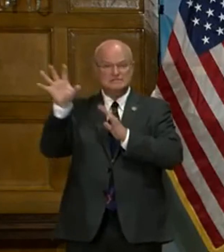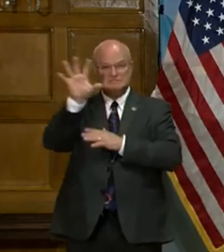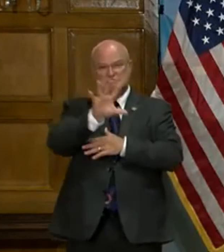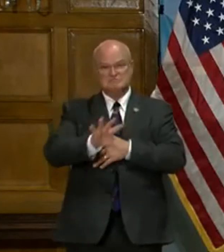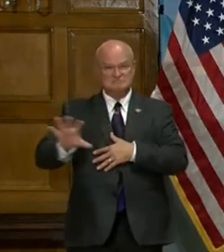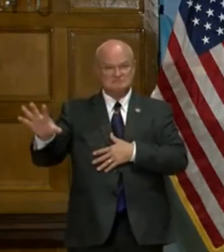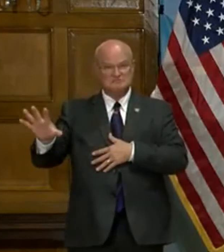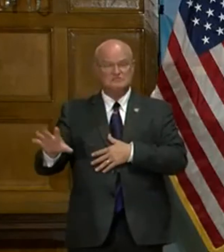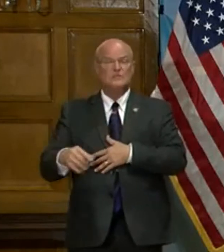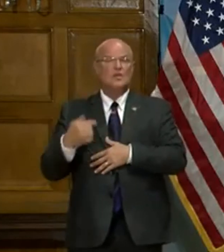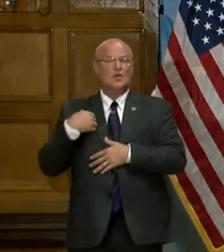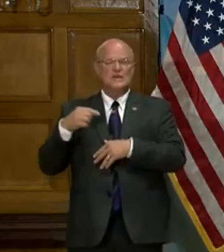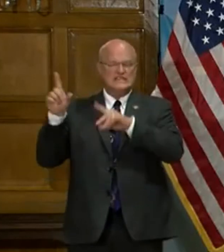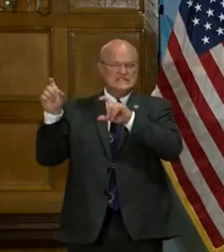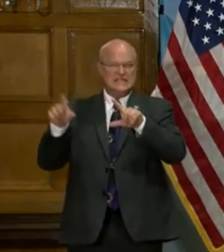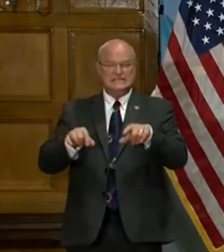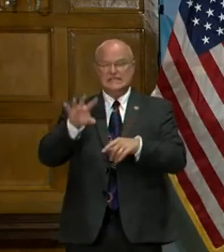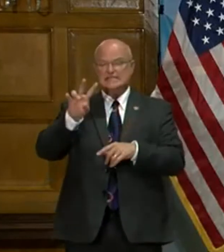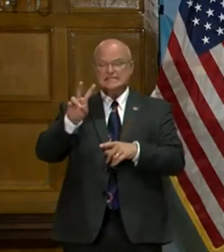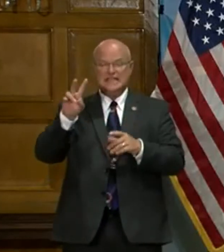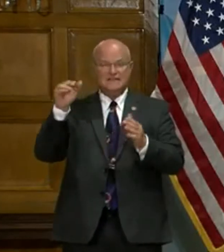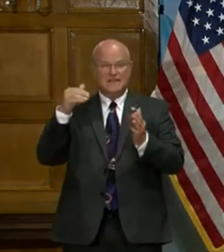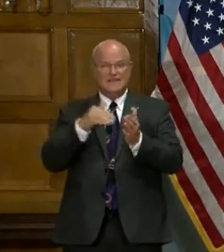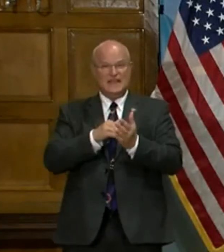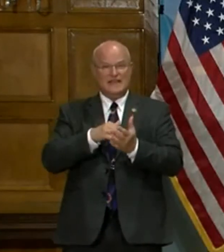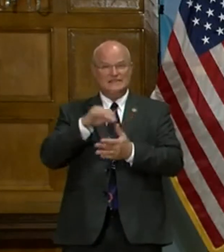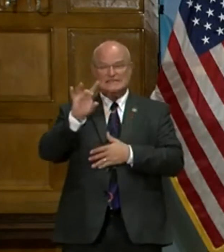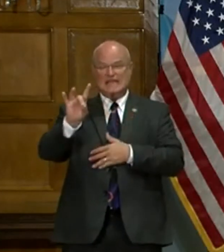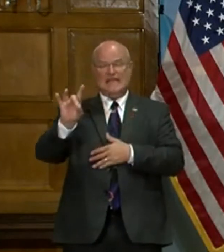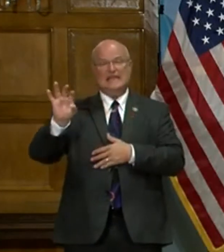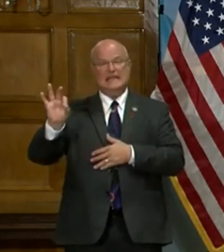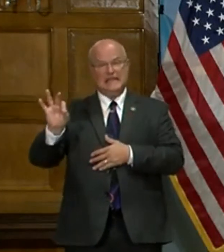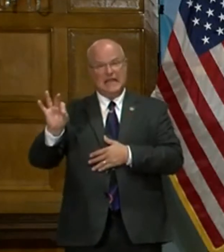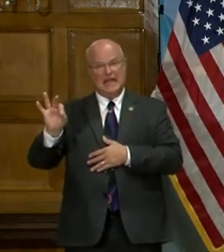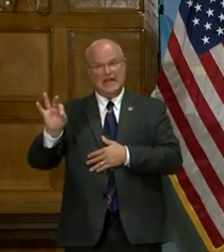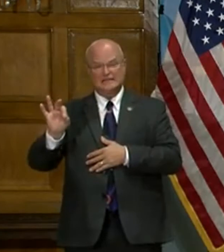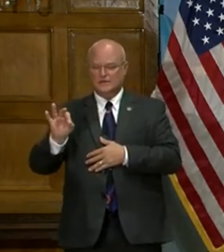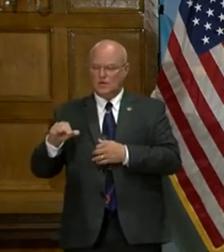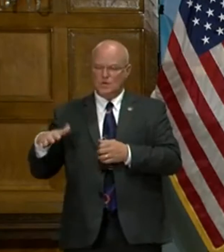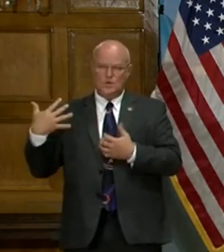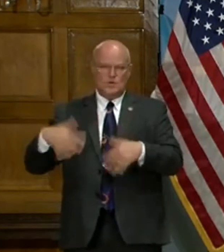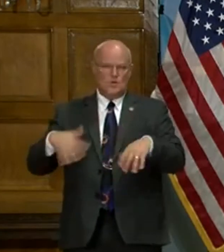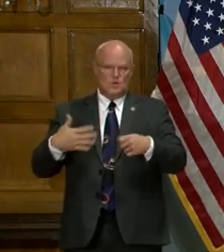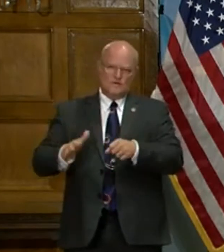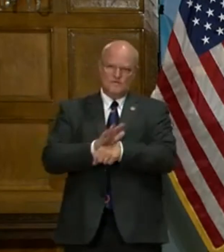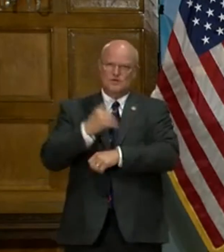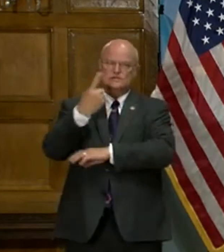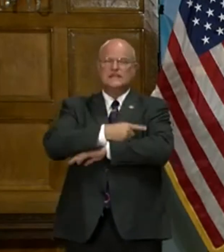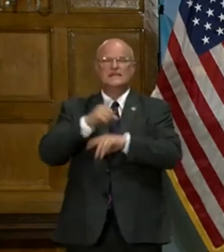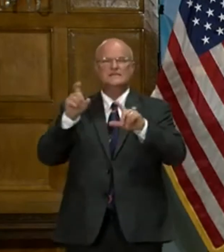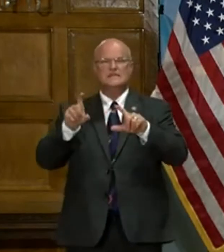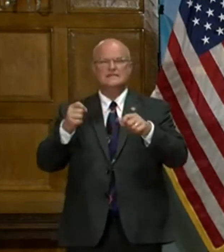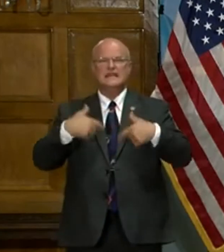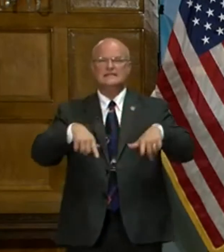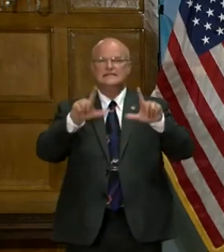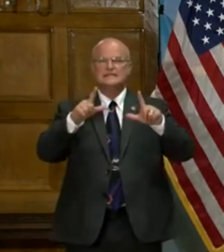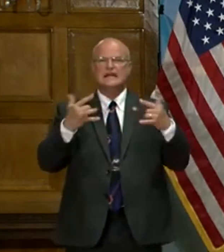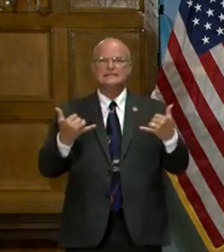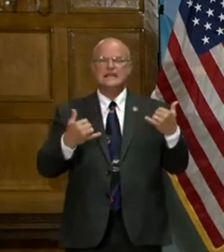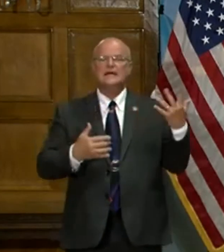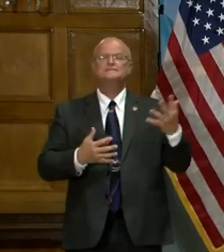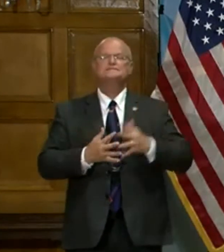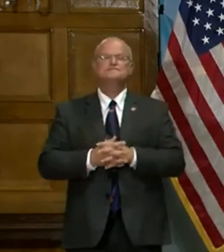state. We tested 7,089, so it was a complete day of testing. If we go to the